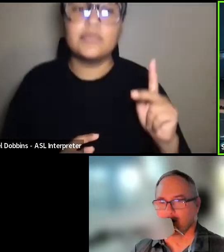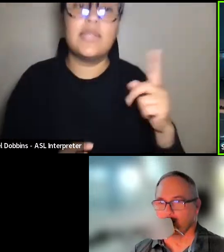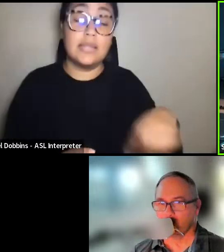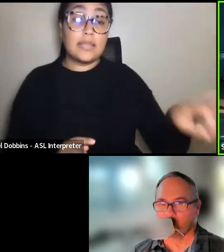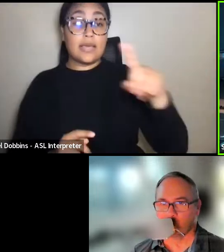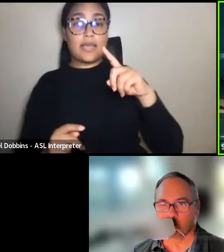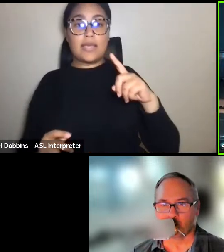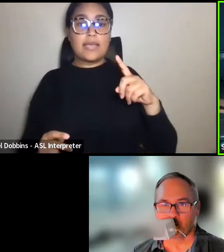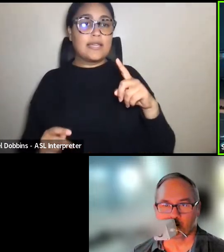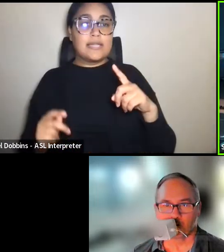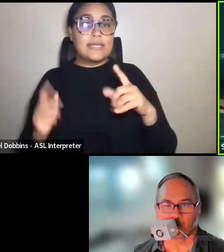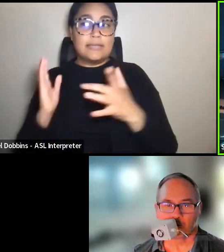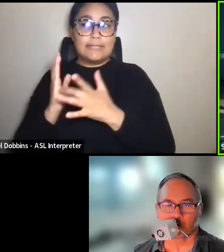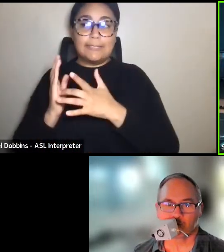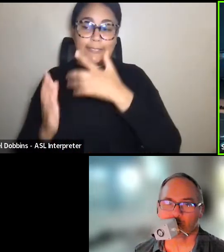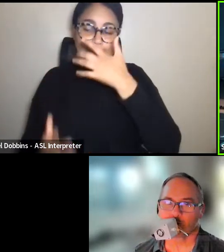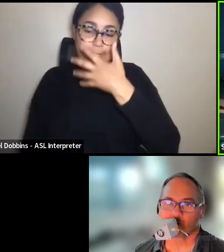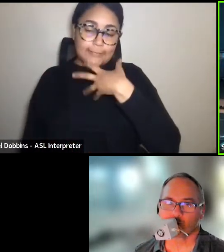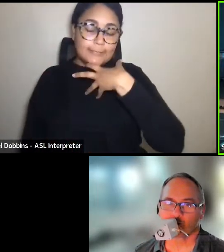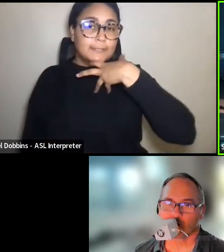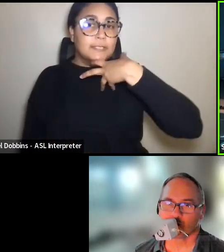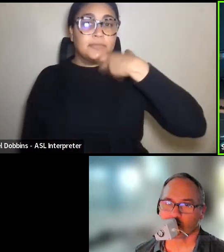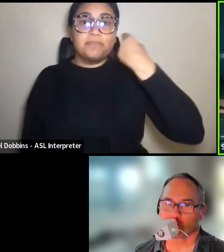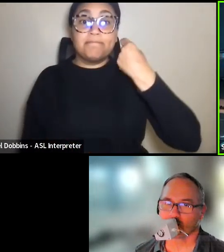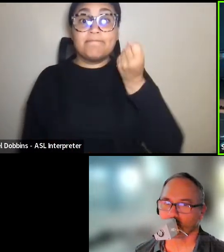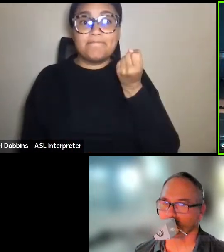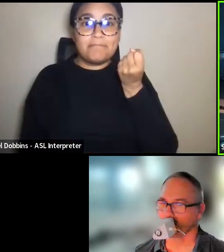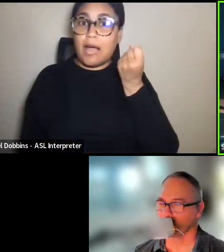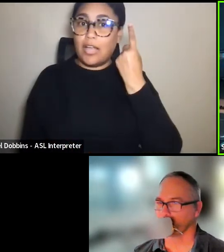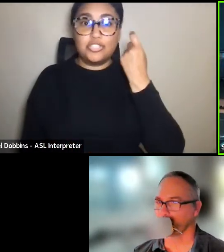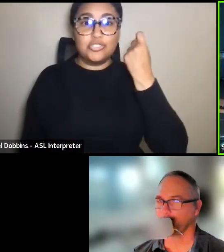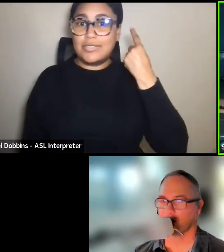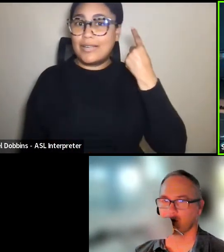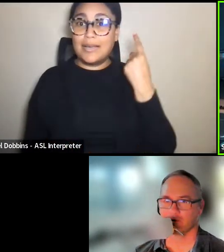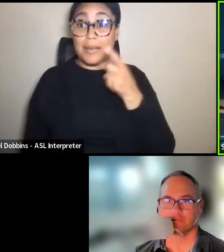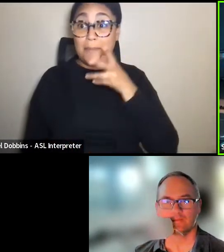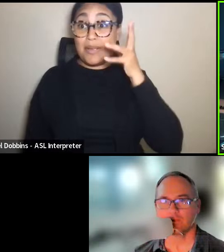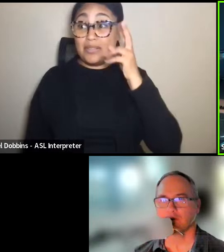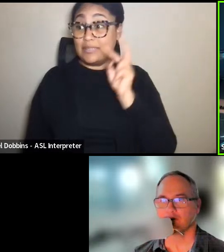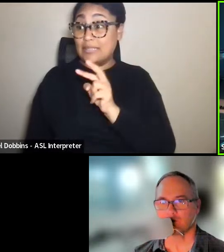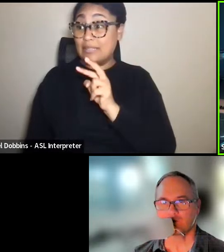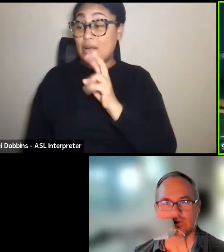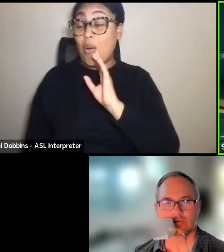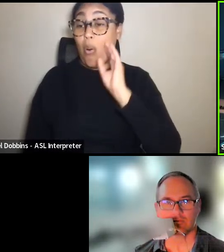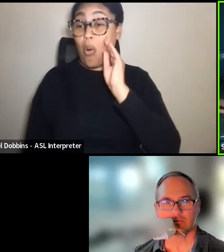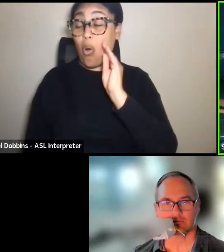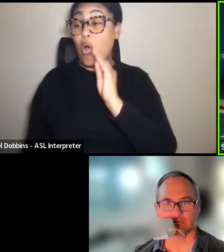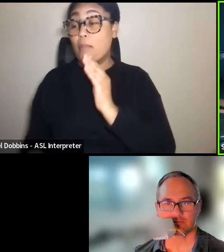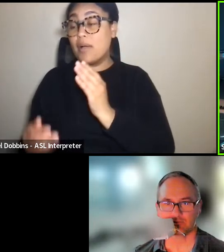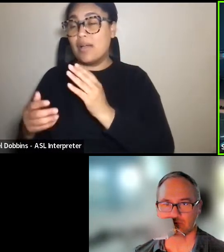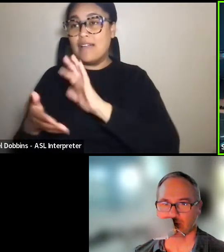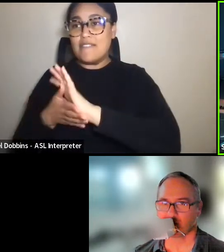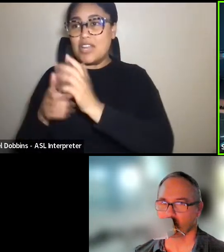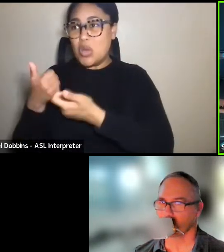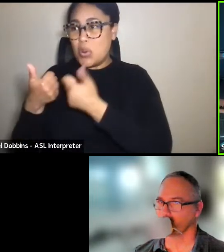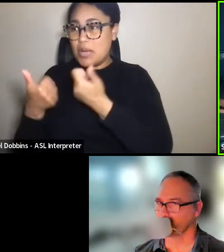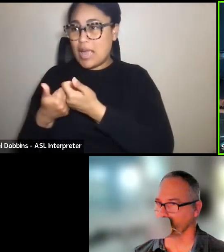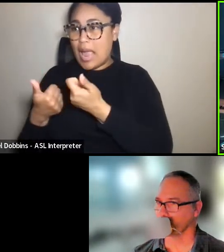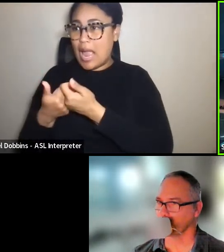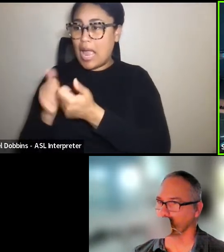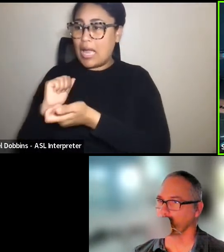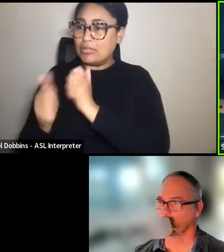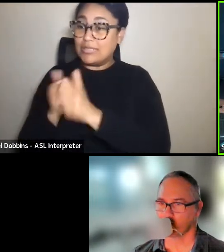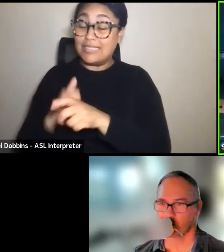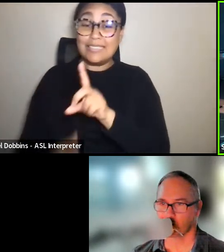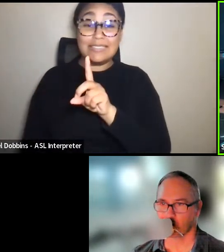it with technology. I'm a parent, and I get it. Like, parents see their kids come home and they're on video games, or they're speaking through